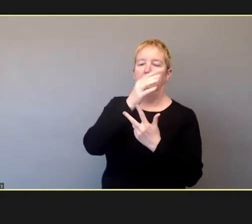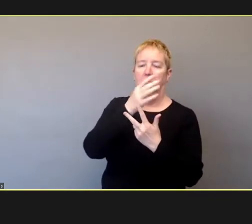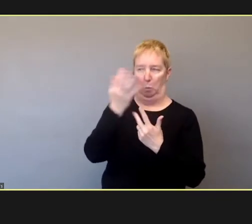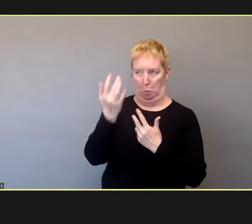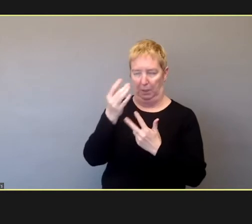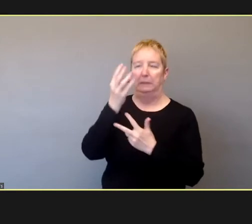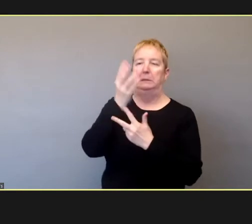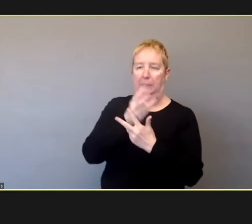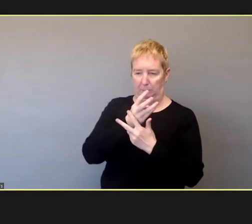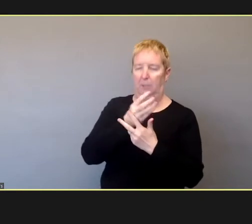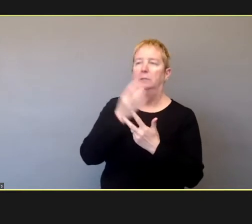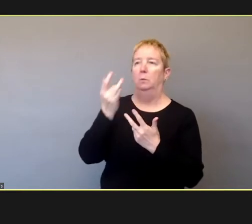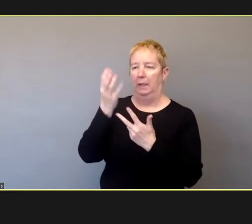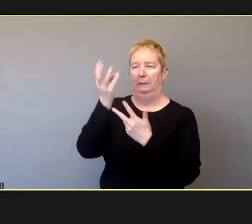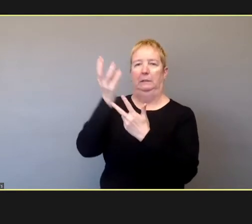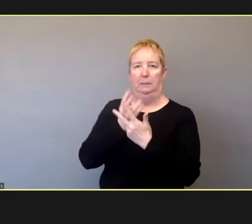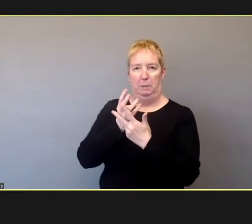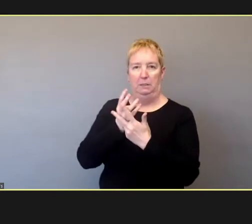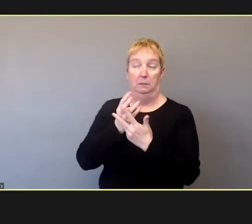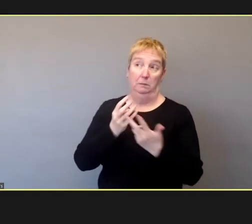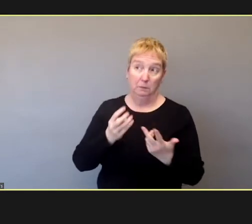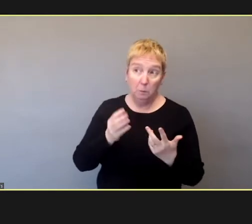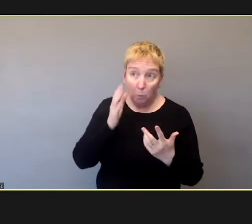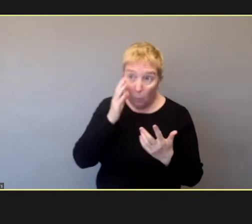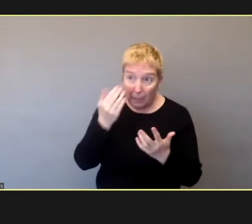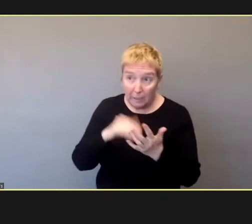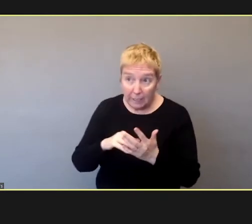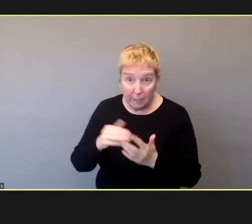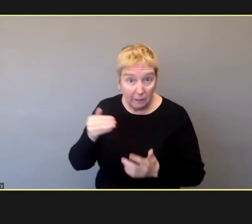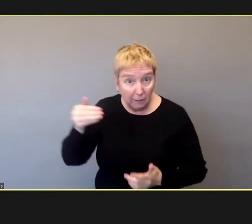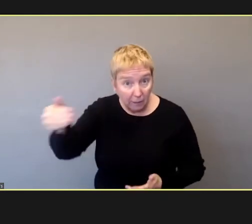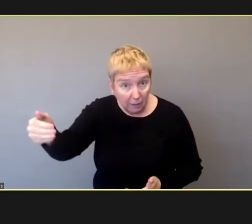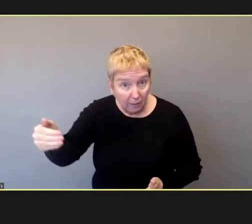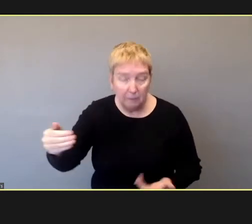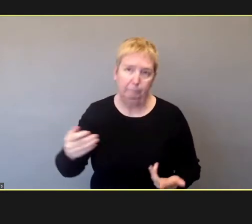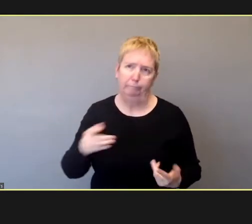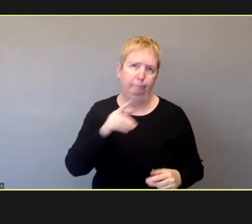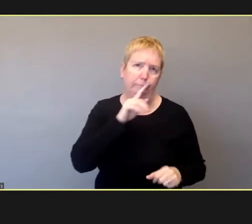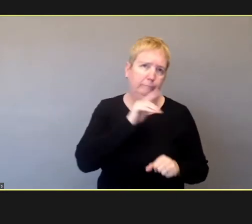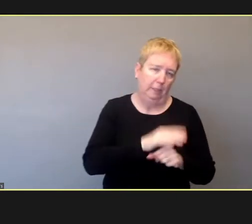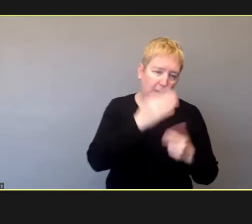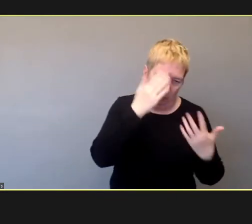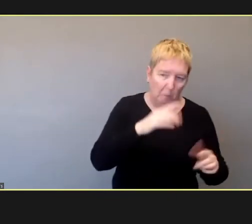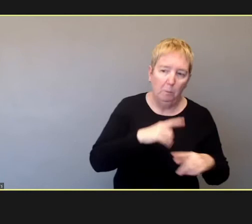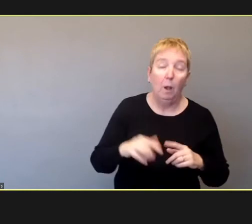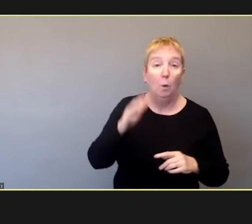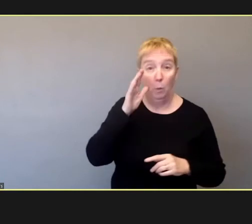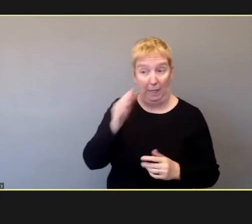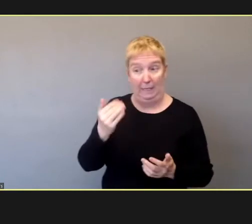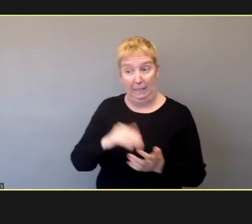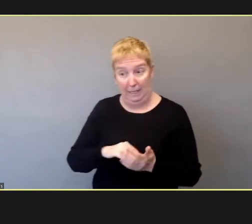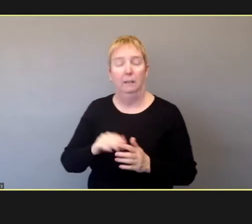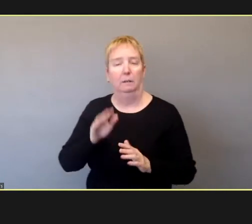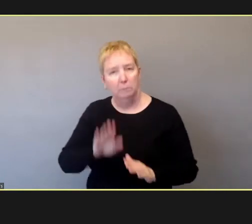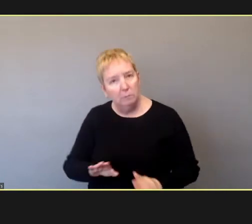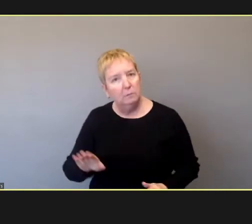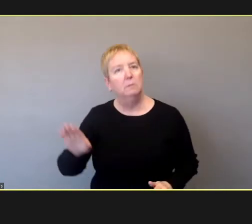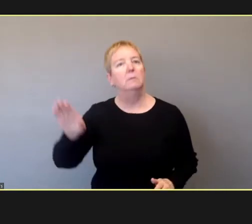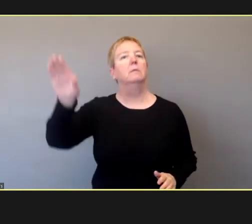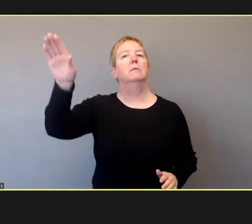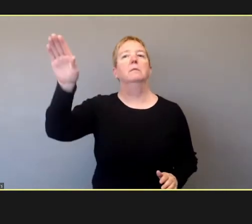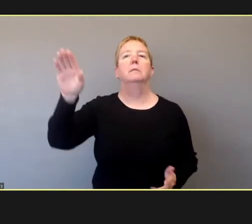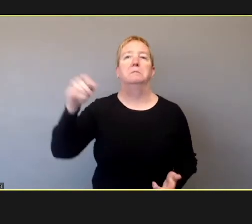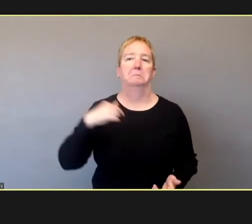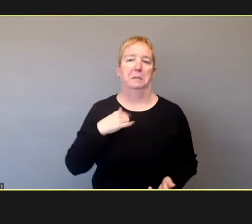again, which there's no guarantee, I would expect to see an uptick in cases due to a new variant in the June